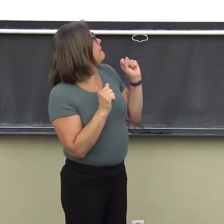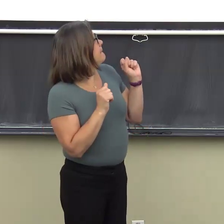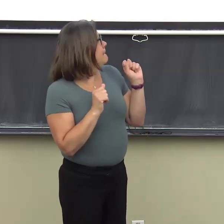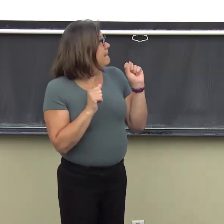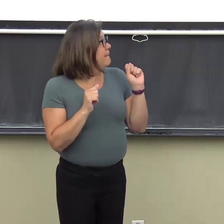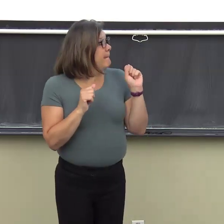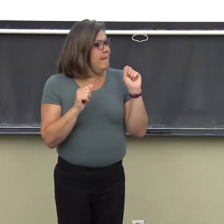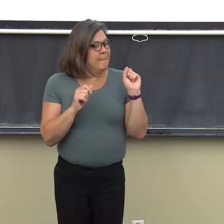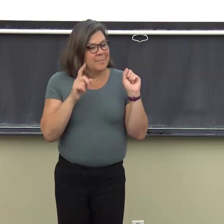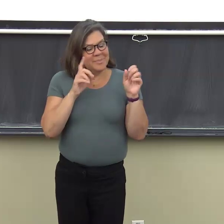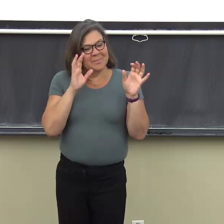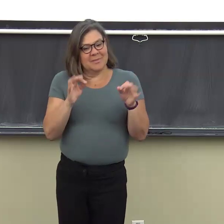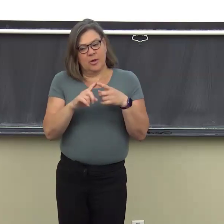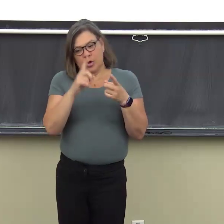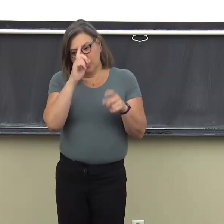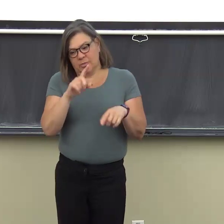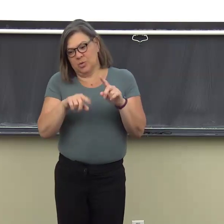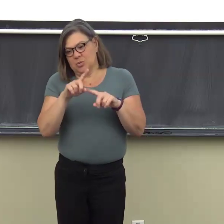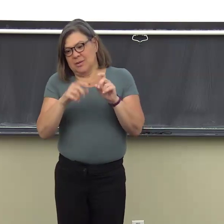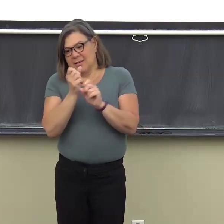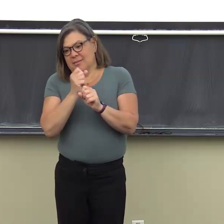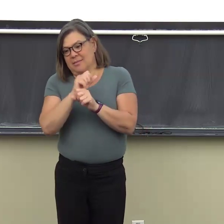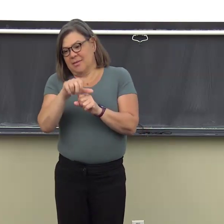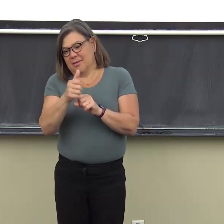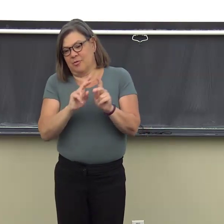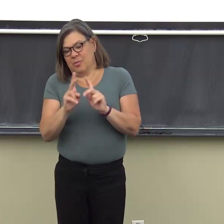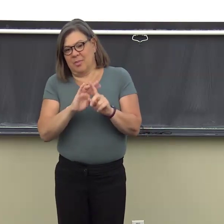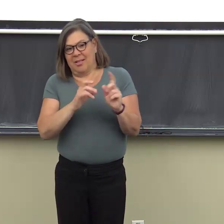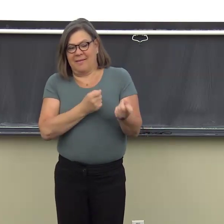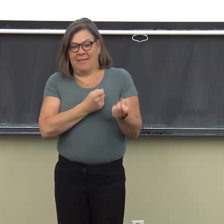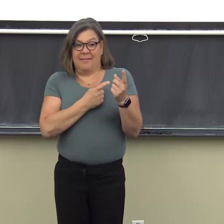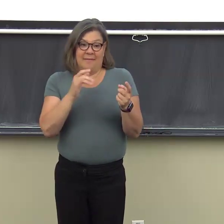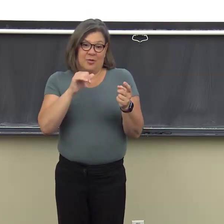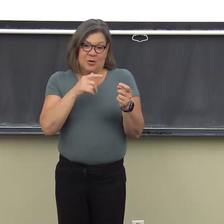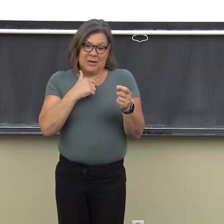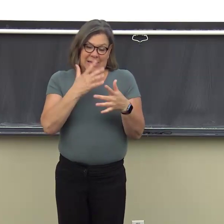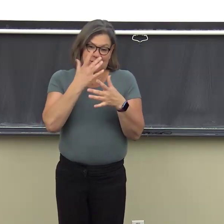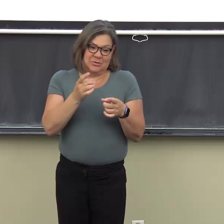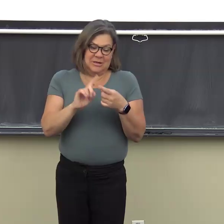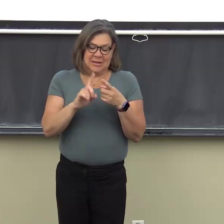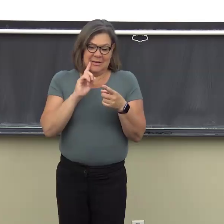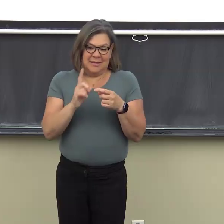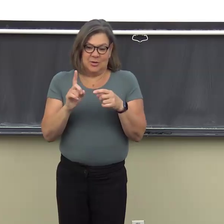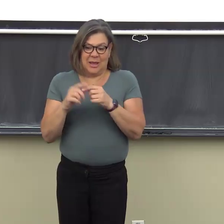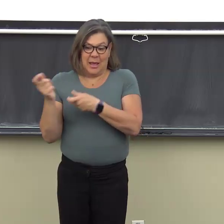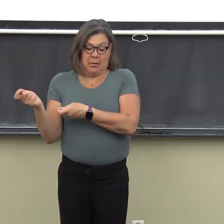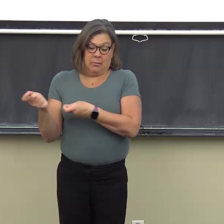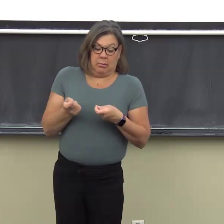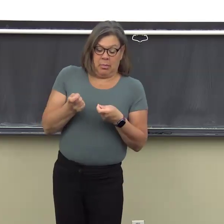depth of agreement with the point of like you can't make other people have an empathy that like if they're not interested, it's the horse to water, right? Like